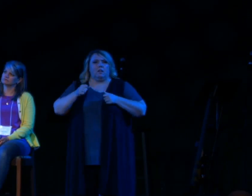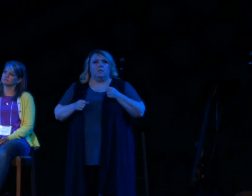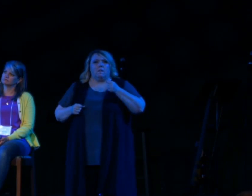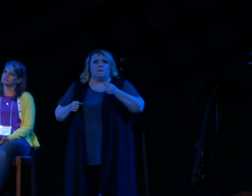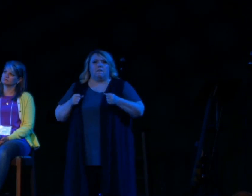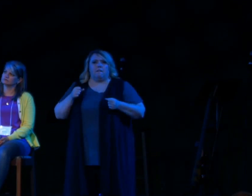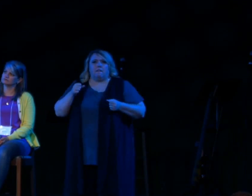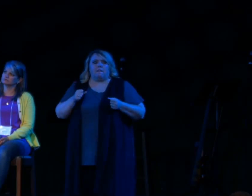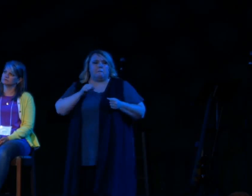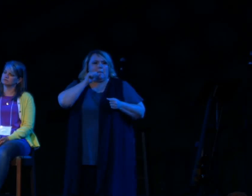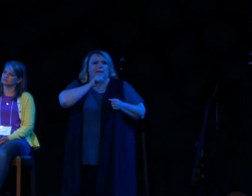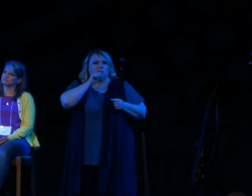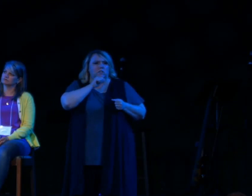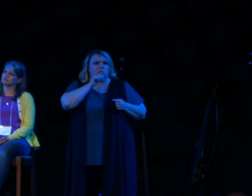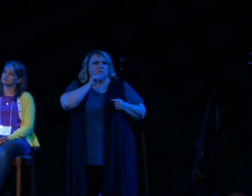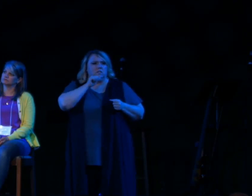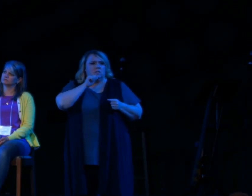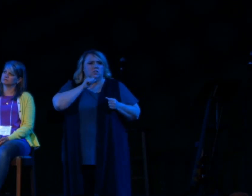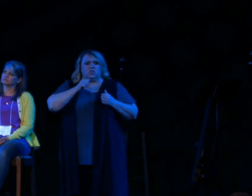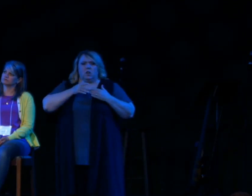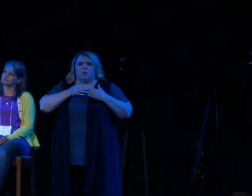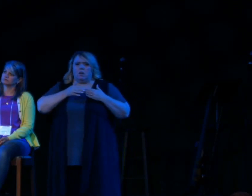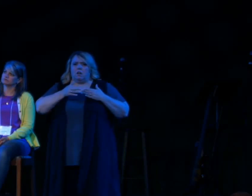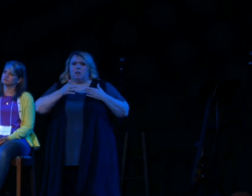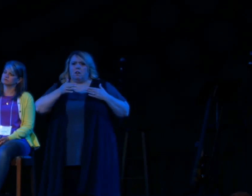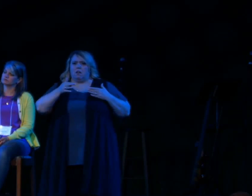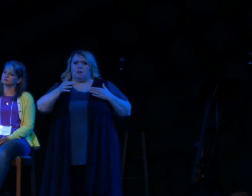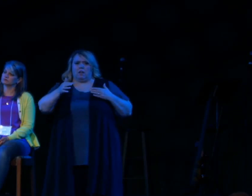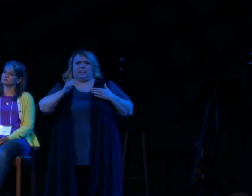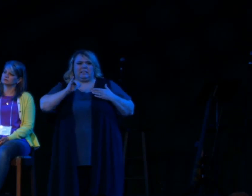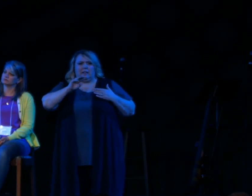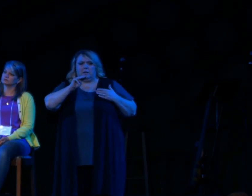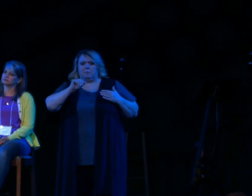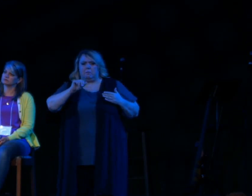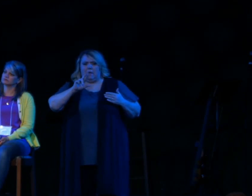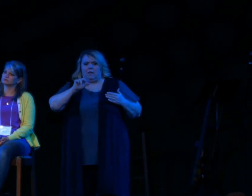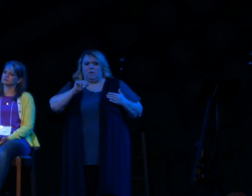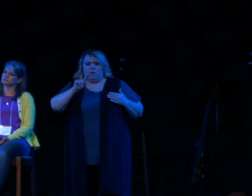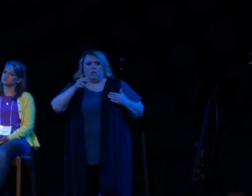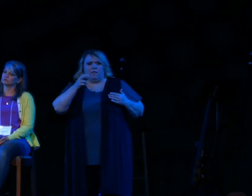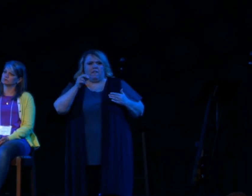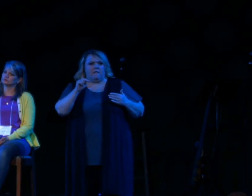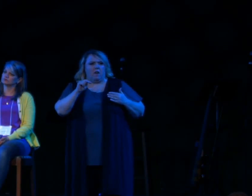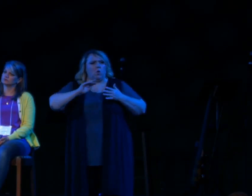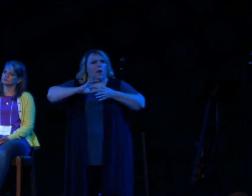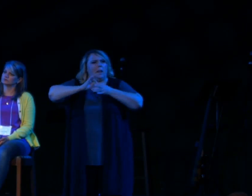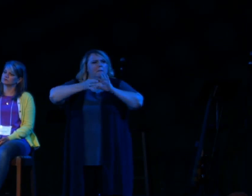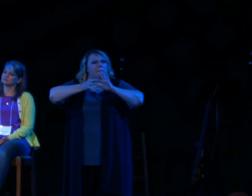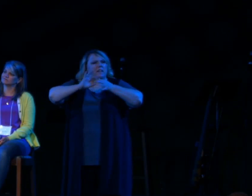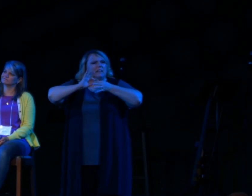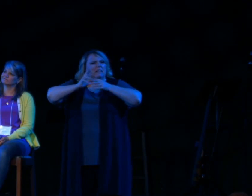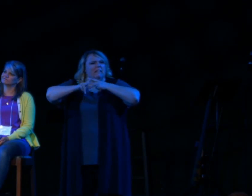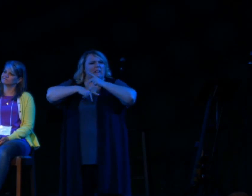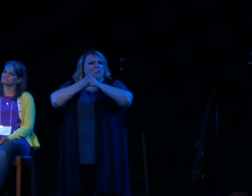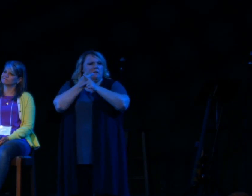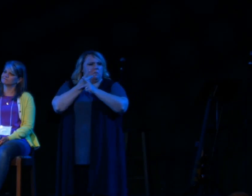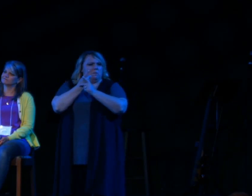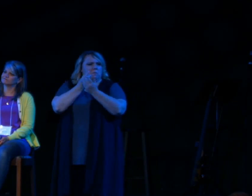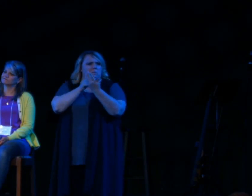race that's set before us. It's a marathon or Olympiad type metaphor.